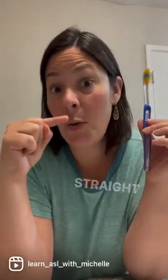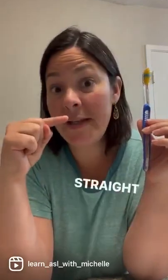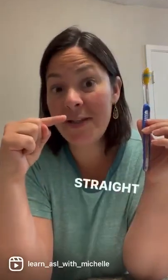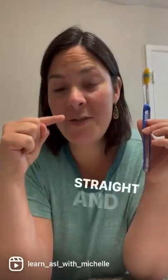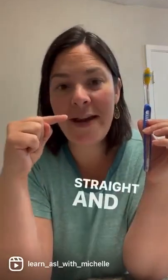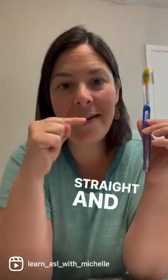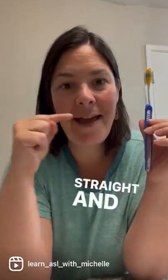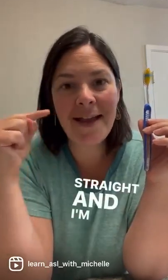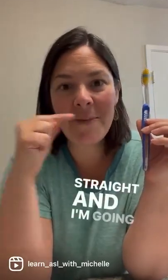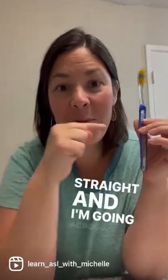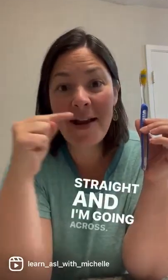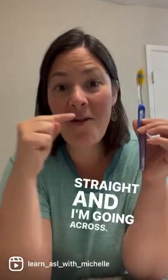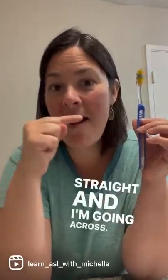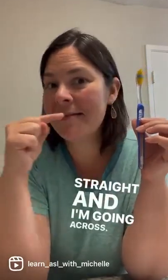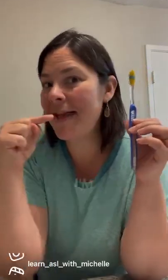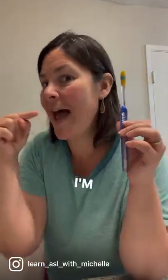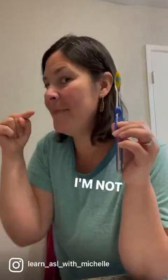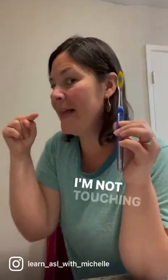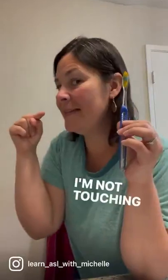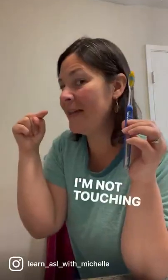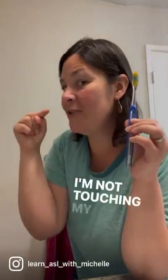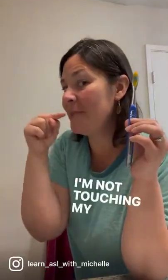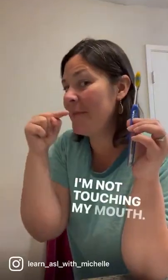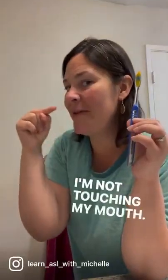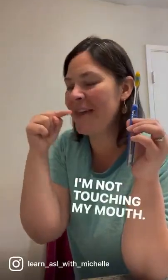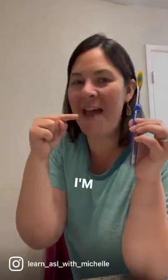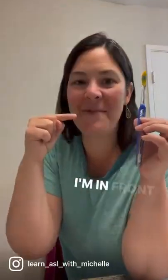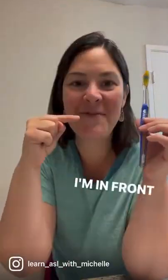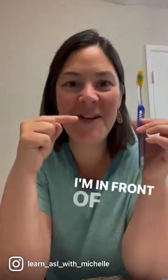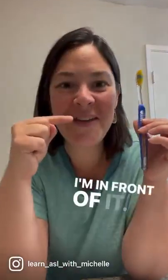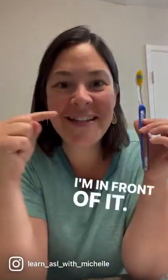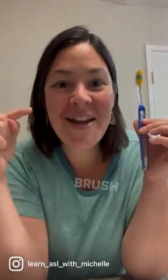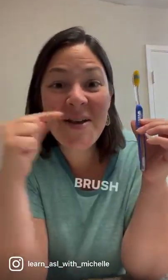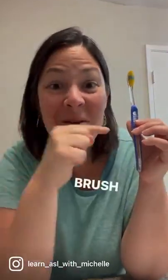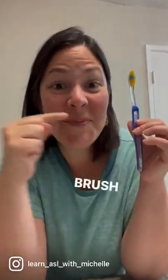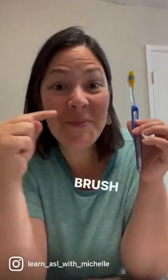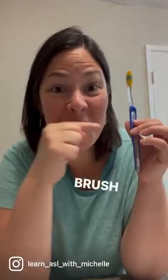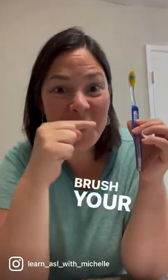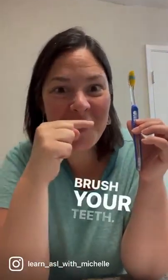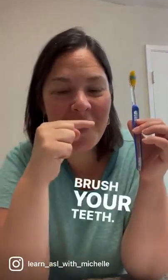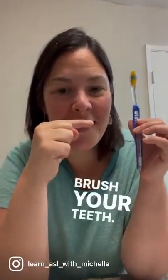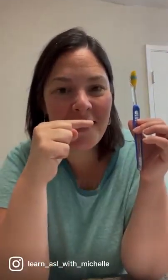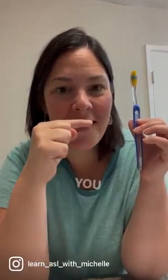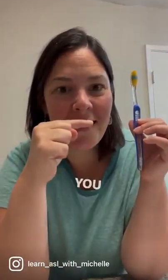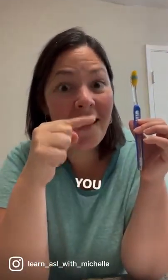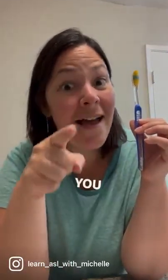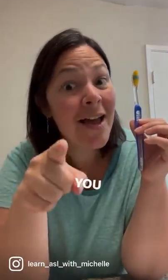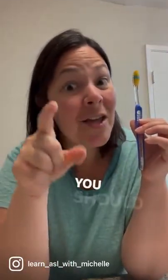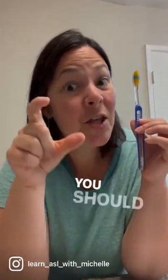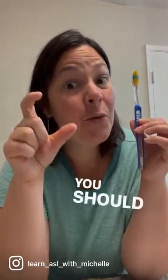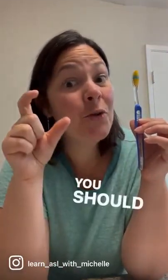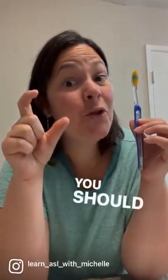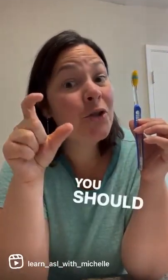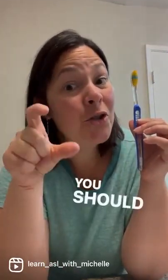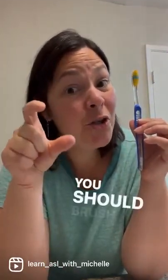holding straight, and I'm going across. I'm not touching my mouth, I'm in front of it. Brush your teeth. You